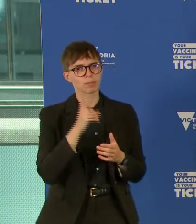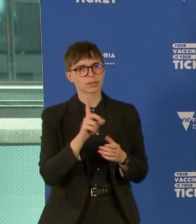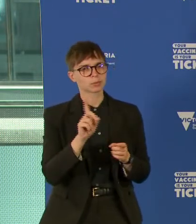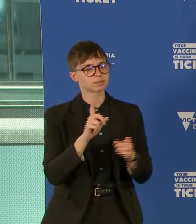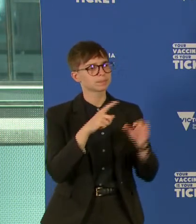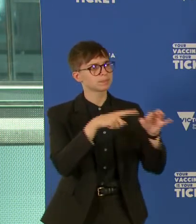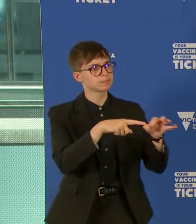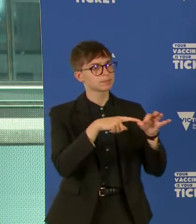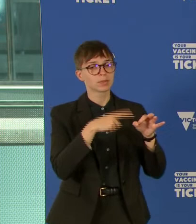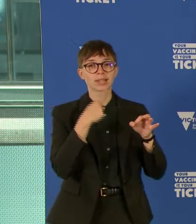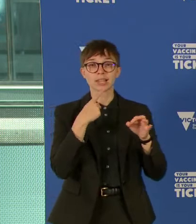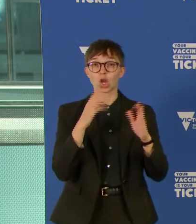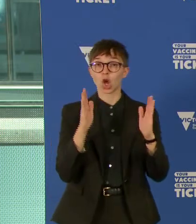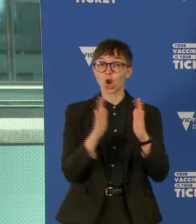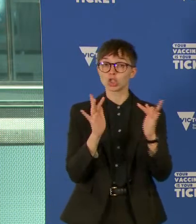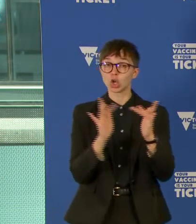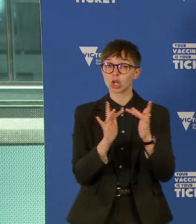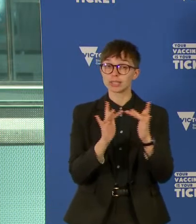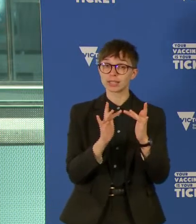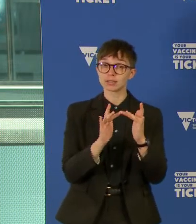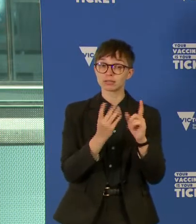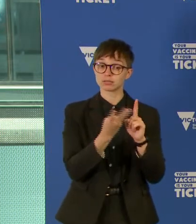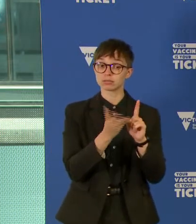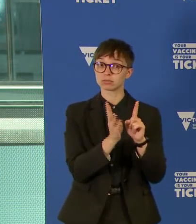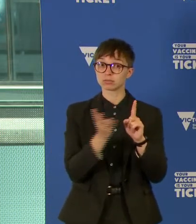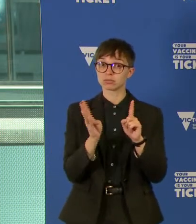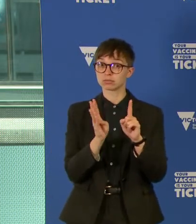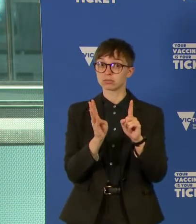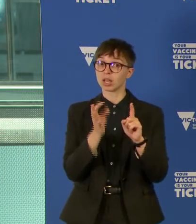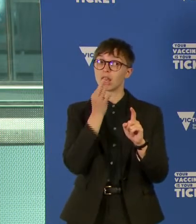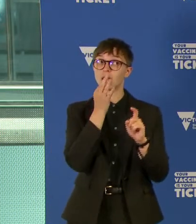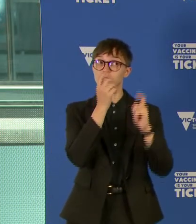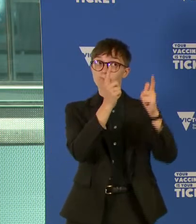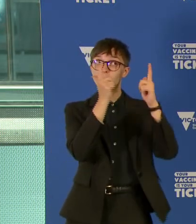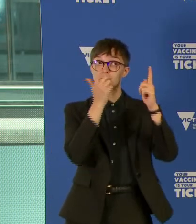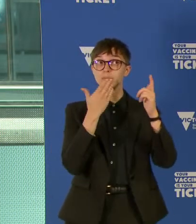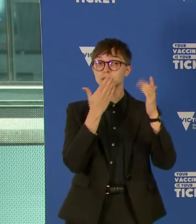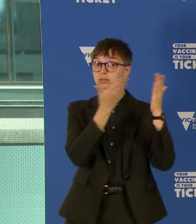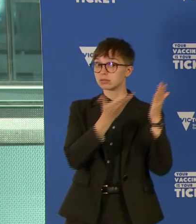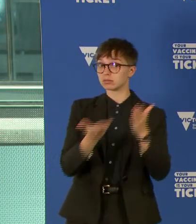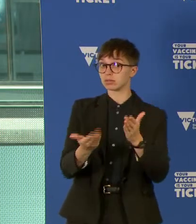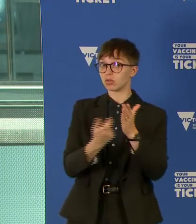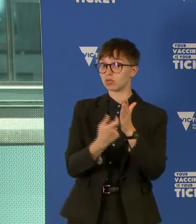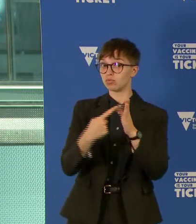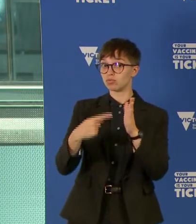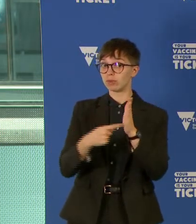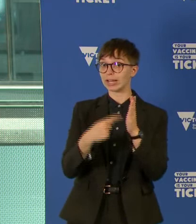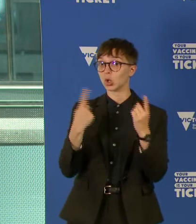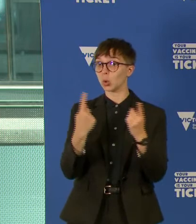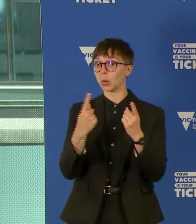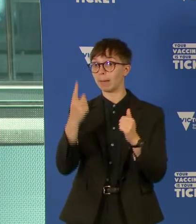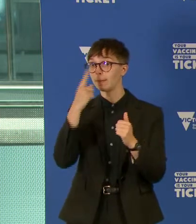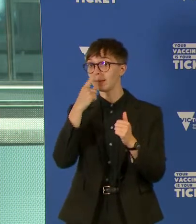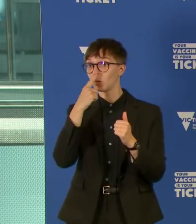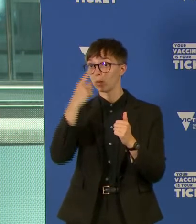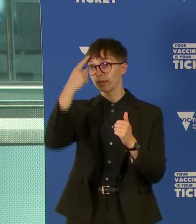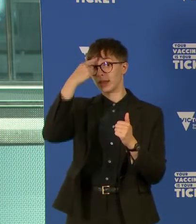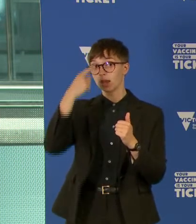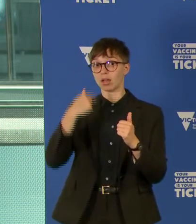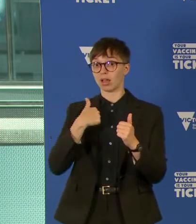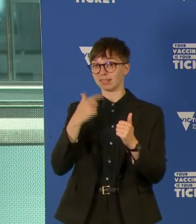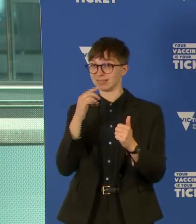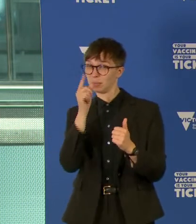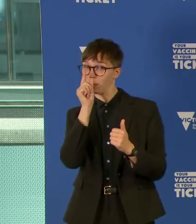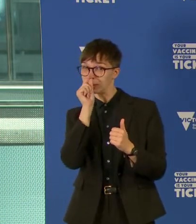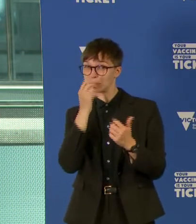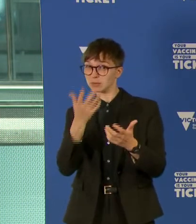contacts that you want employers to be providing? Well, it'll vary. The risk profile will change from industry to industry, and these responsibilities have to be